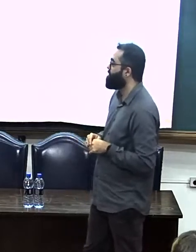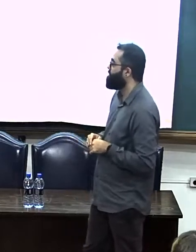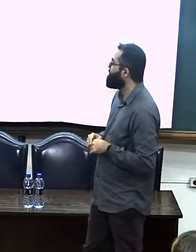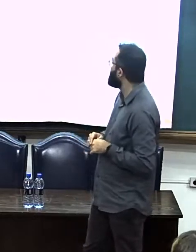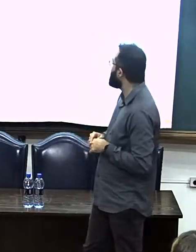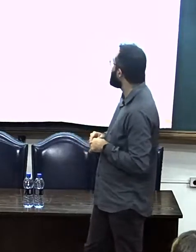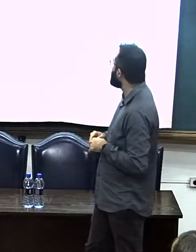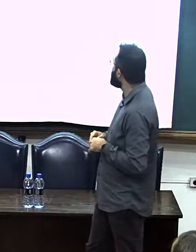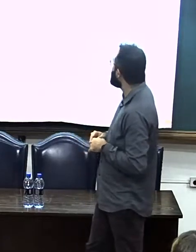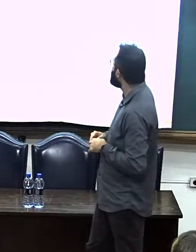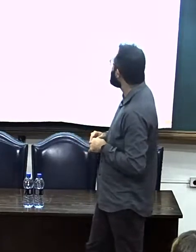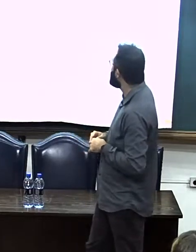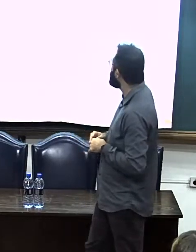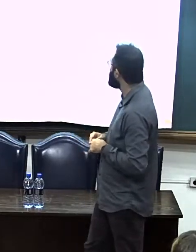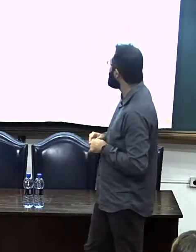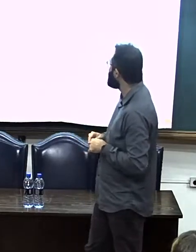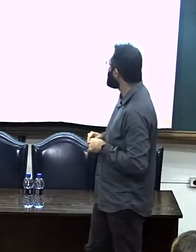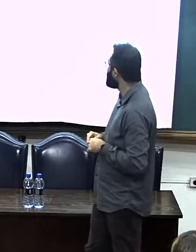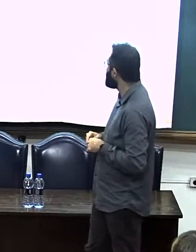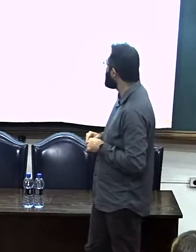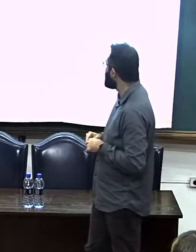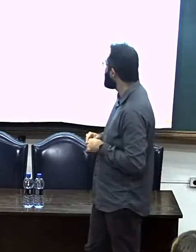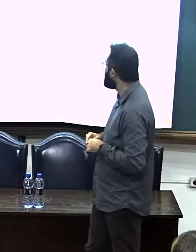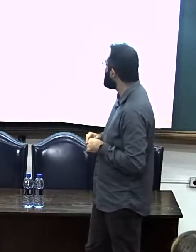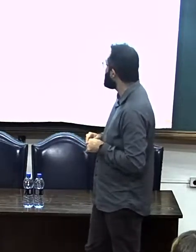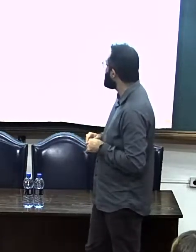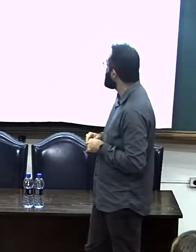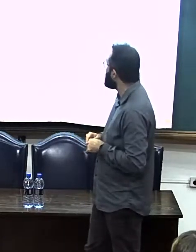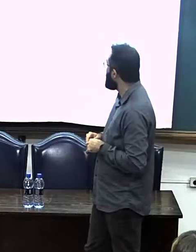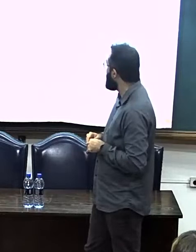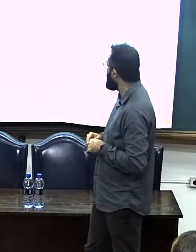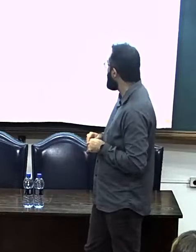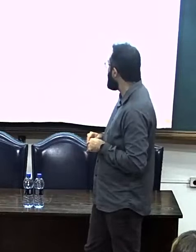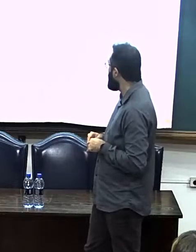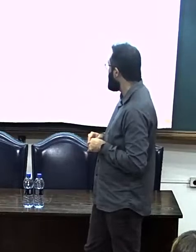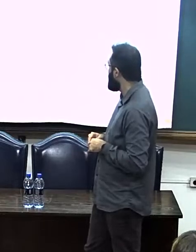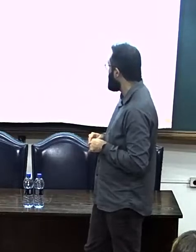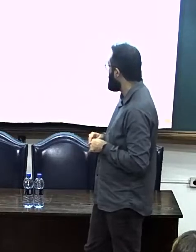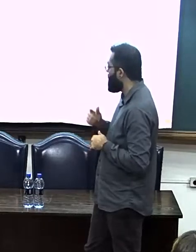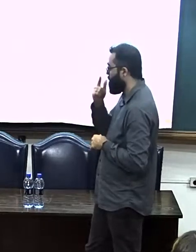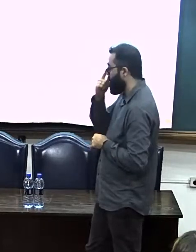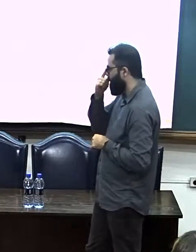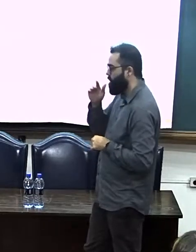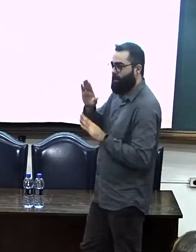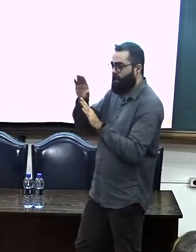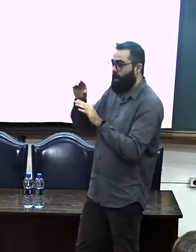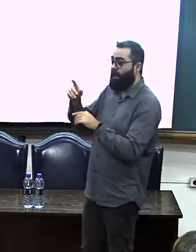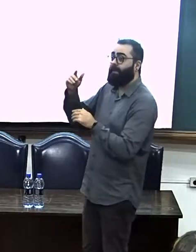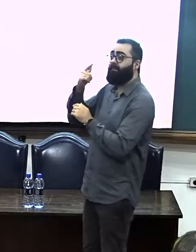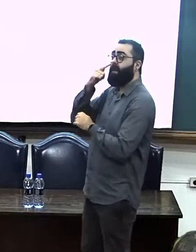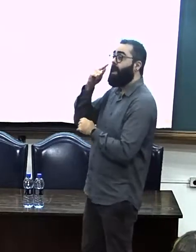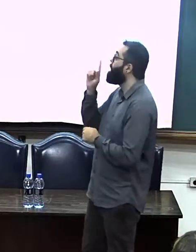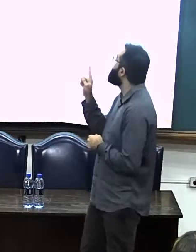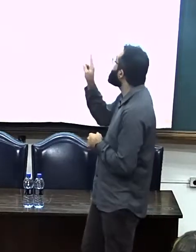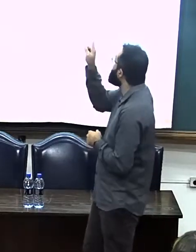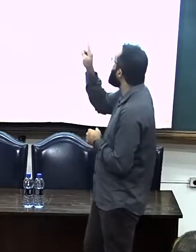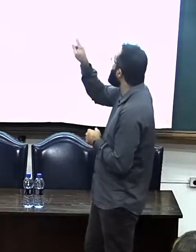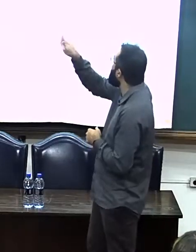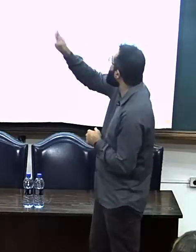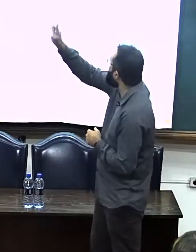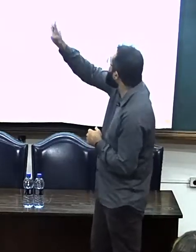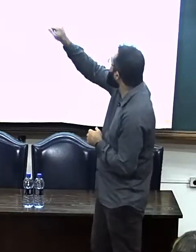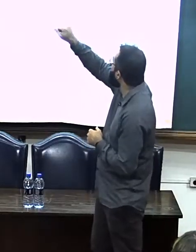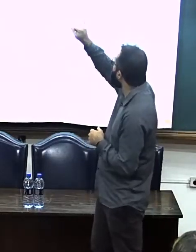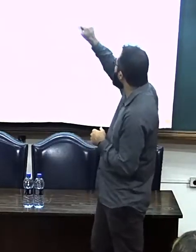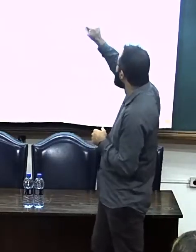O que ela falou é o seguinte, bom, vendo a estrutura, né, vendo a definição de sílaba para o Fujimura, vocês